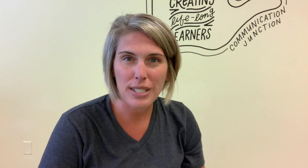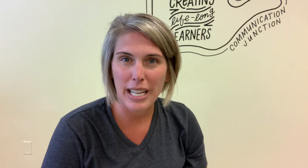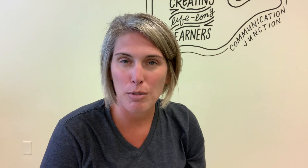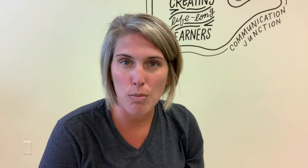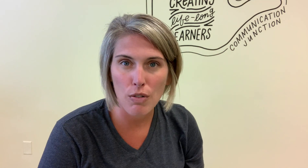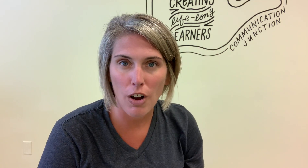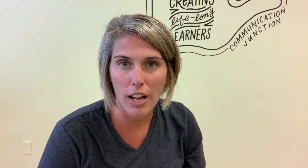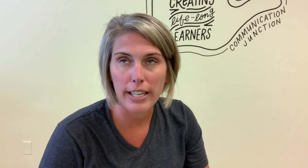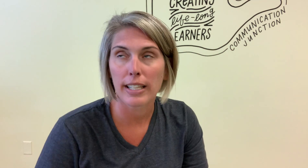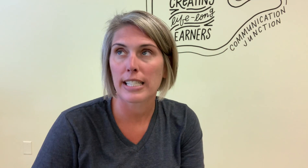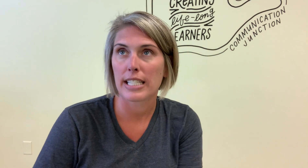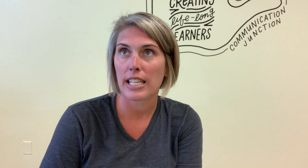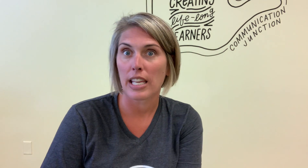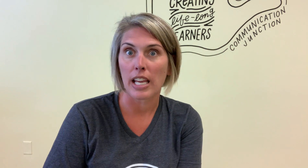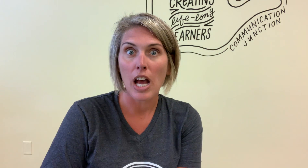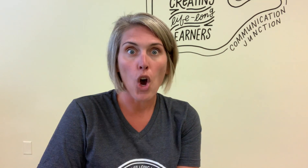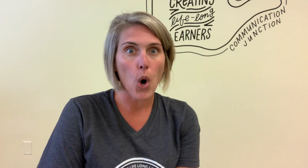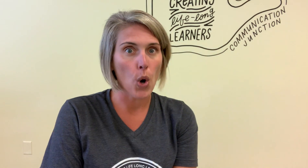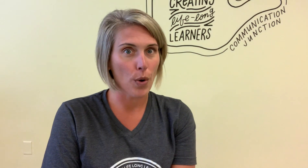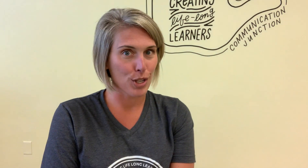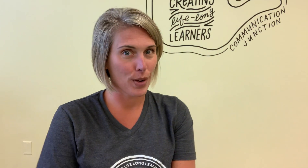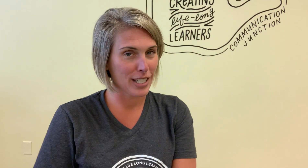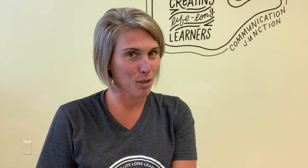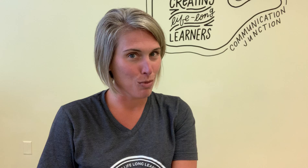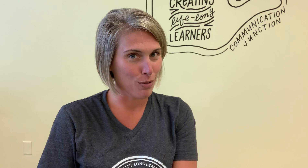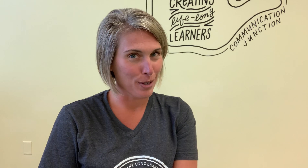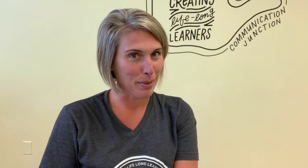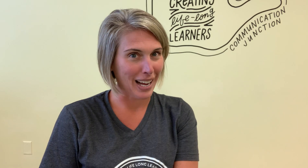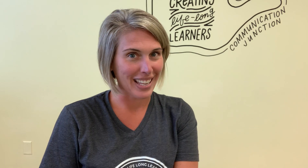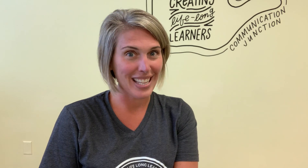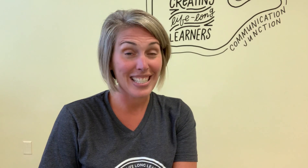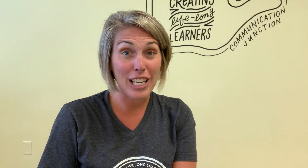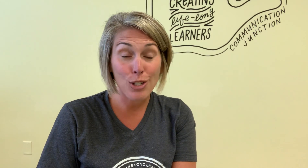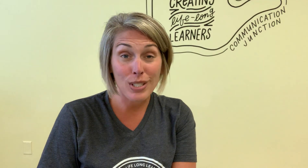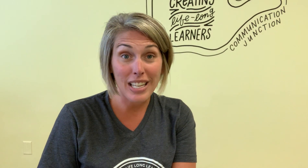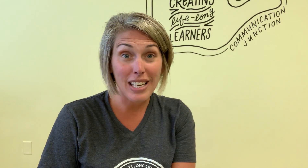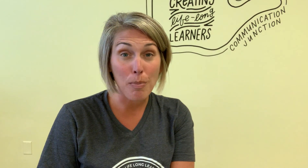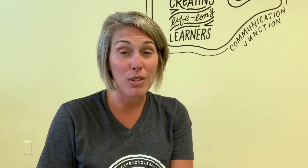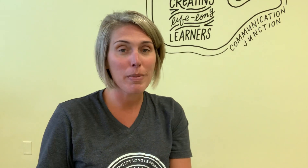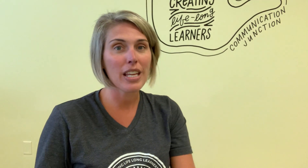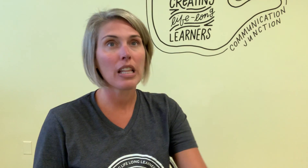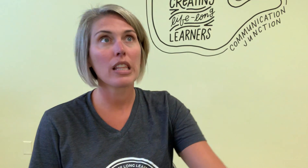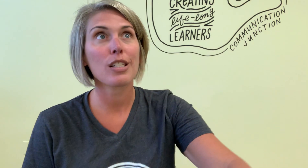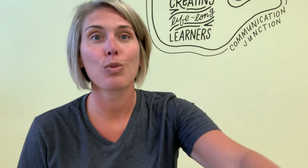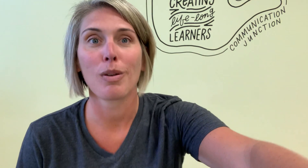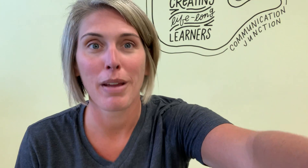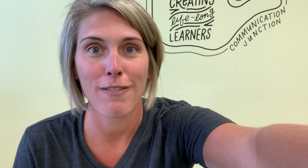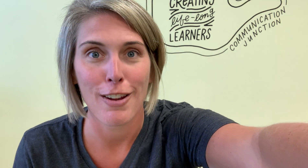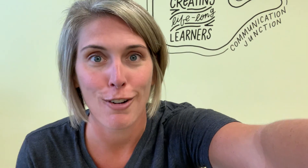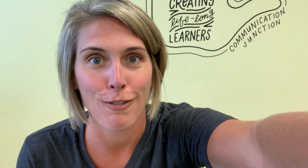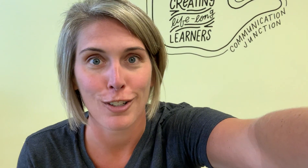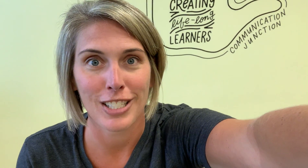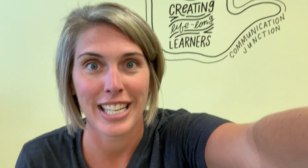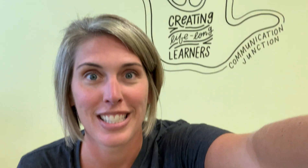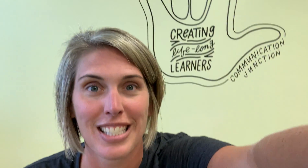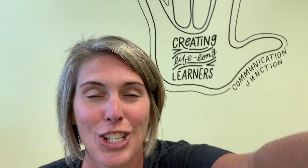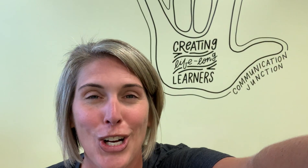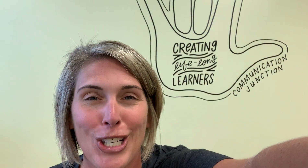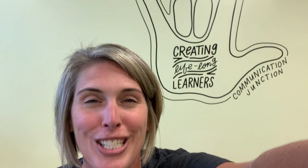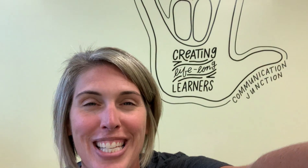time to move on. Let's see. Oh, are you ready to move your bodies? Can you stand up with me? This is one of my favorite fall songs